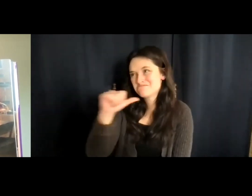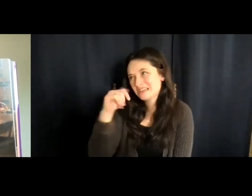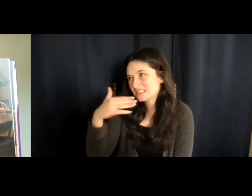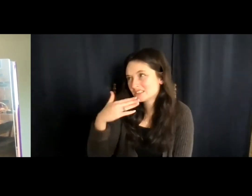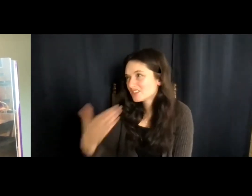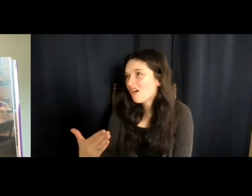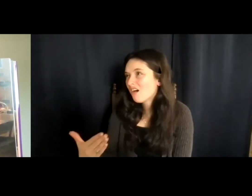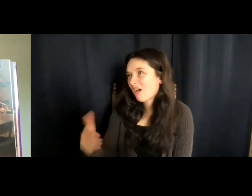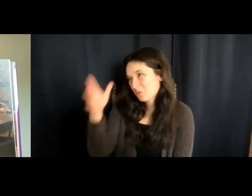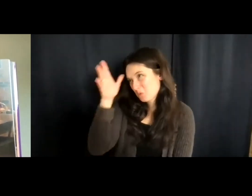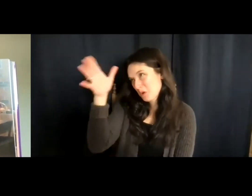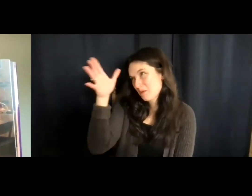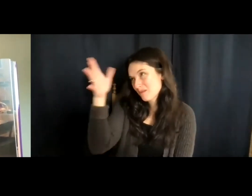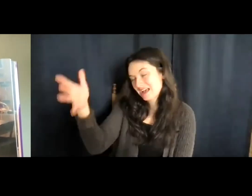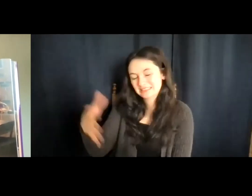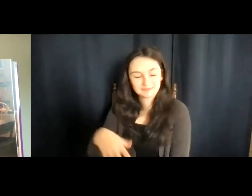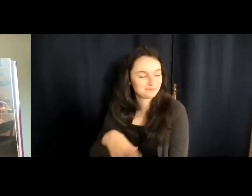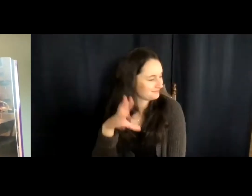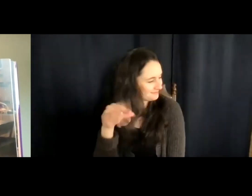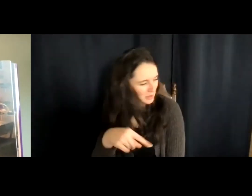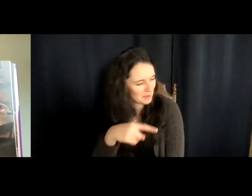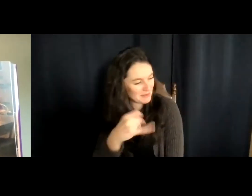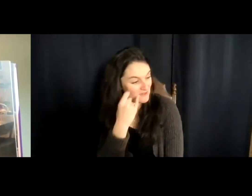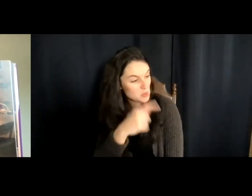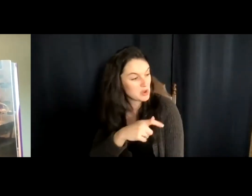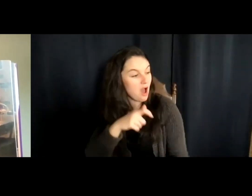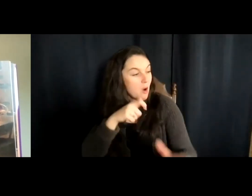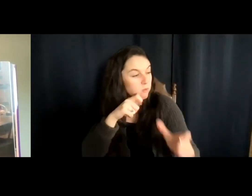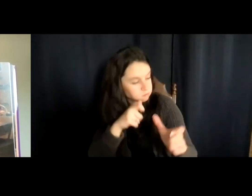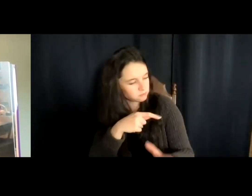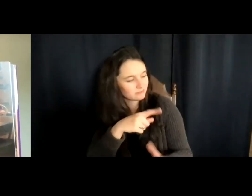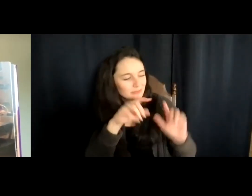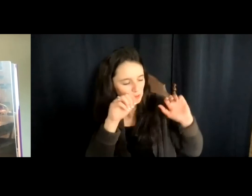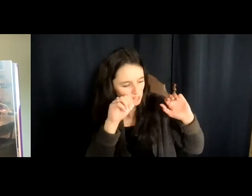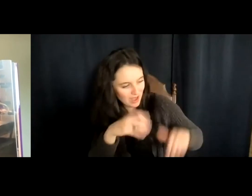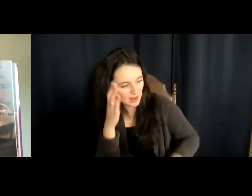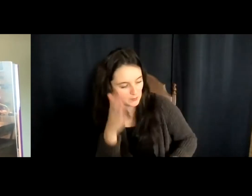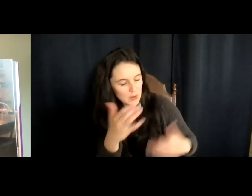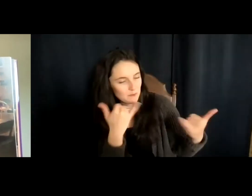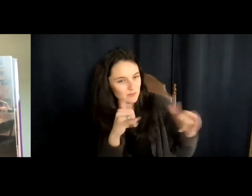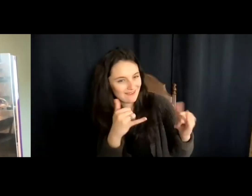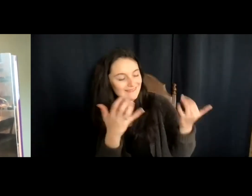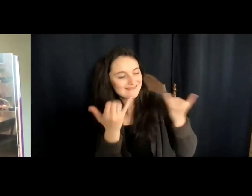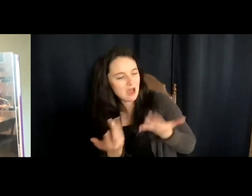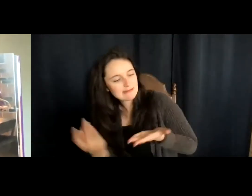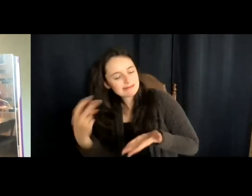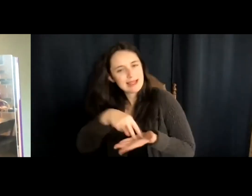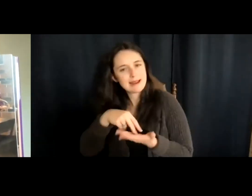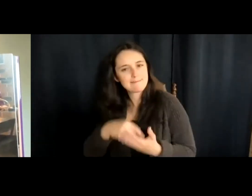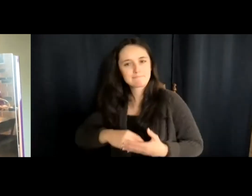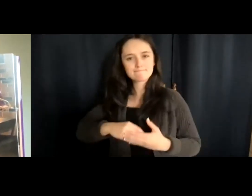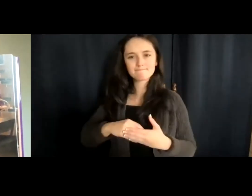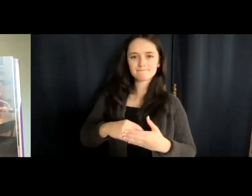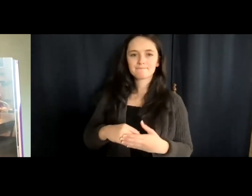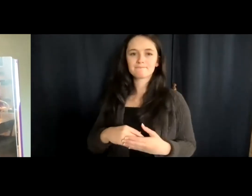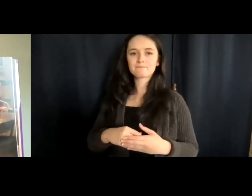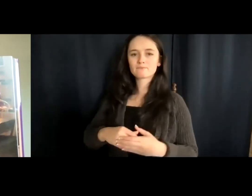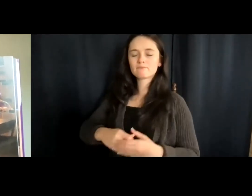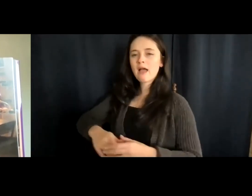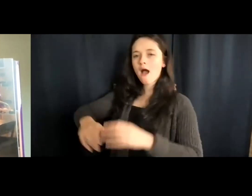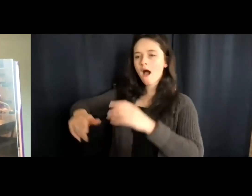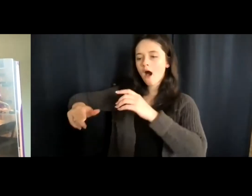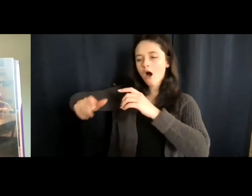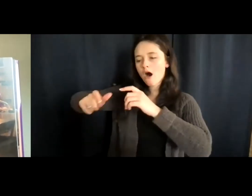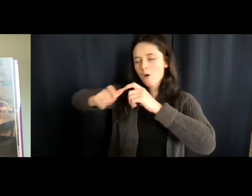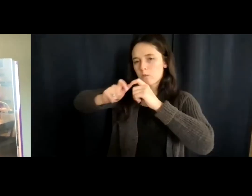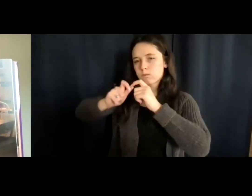If you can blow, you can play, Grandpa John said. Now stand up straight and blow steady. Melba stayed up